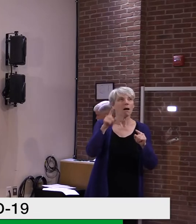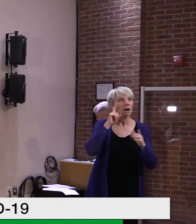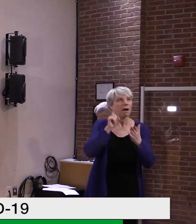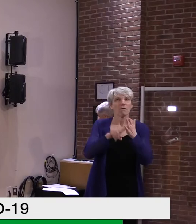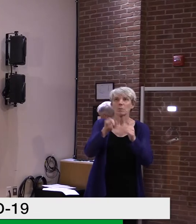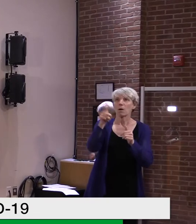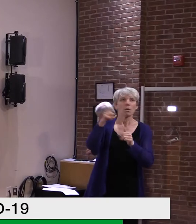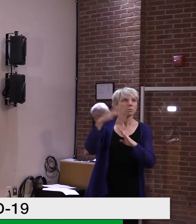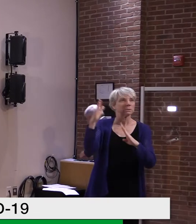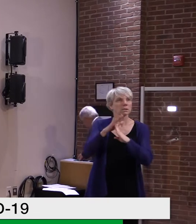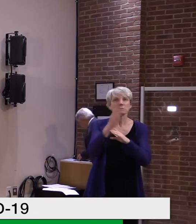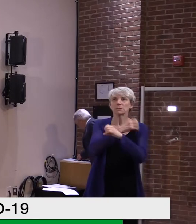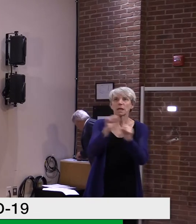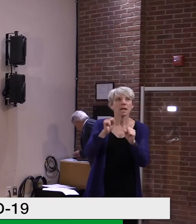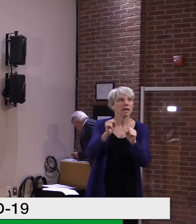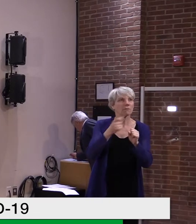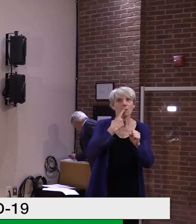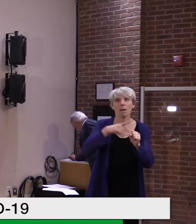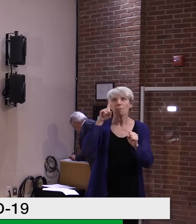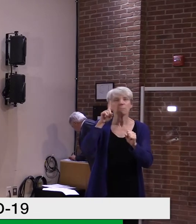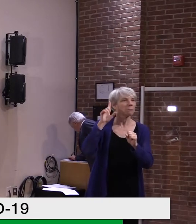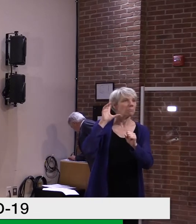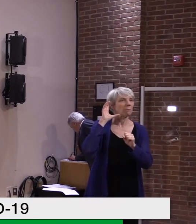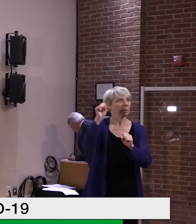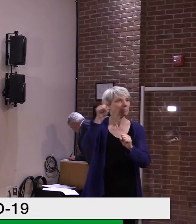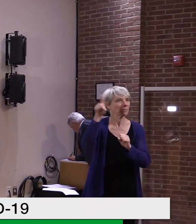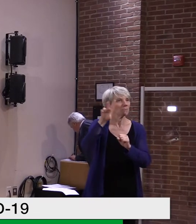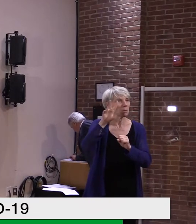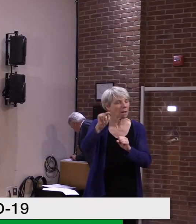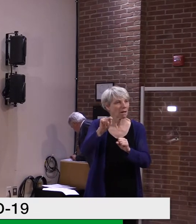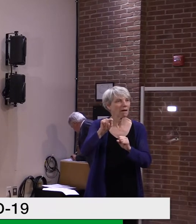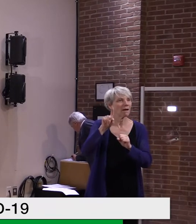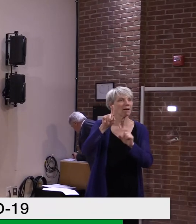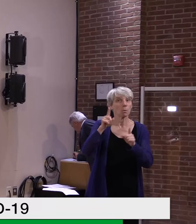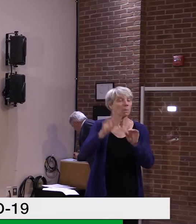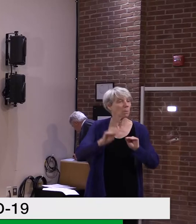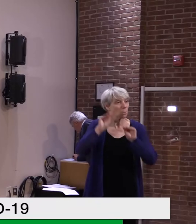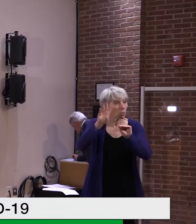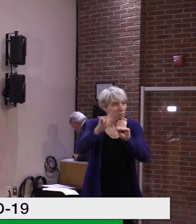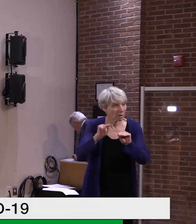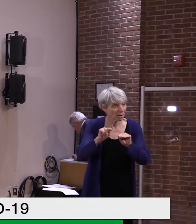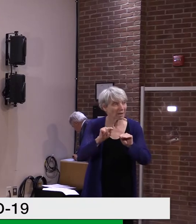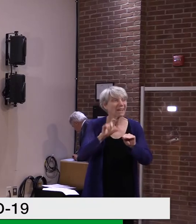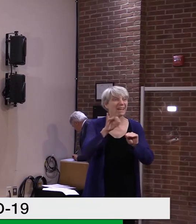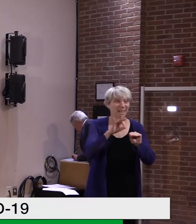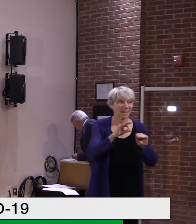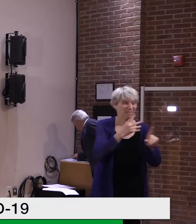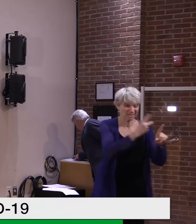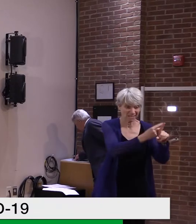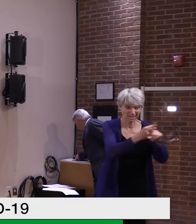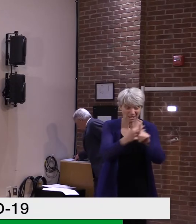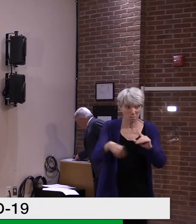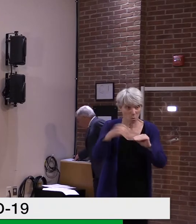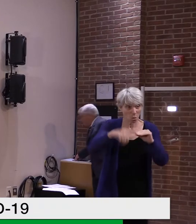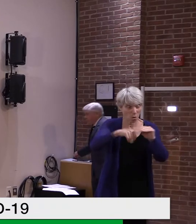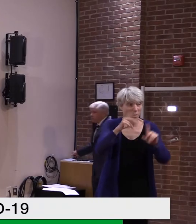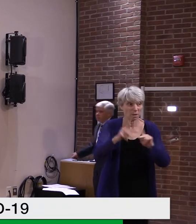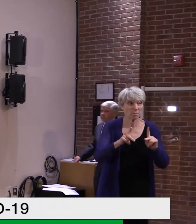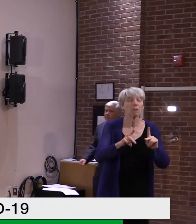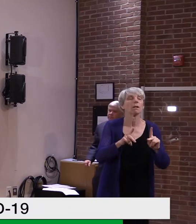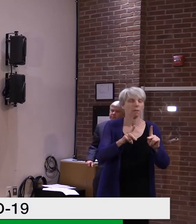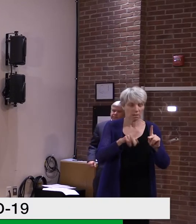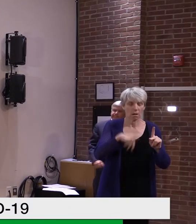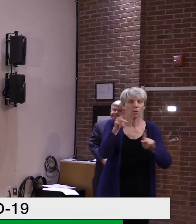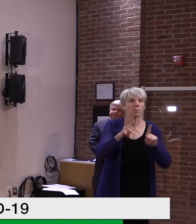et cetera and recreate in, and a very high vaccine rate will help us accomplish that very effectively.